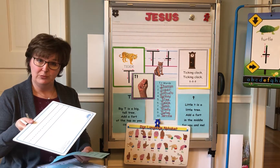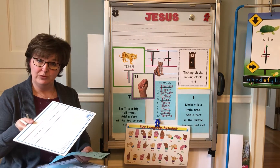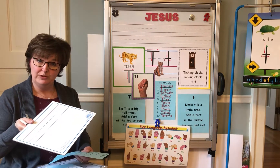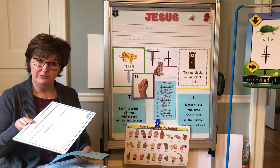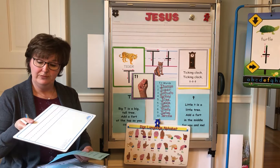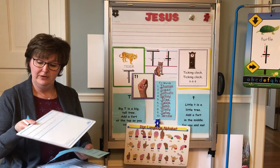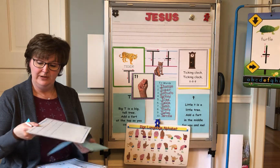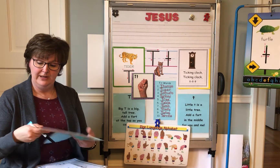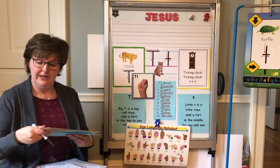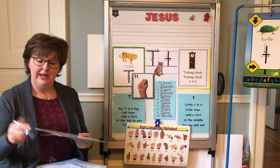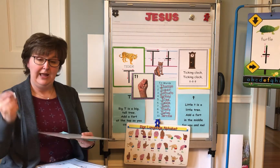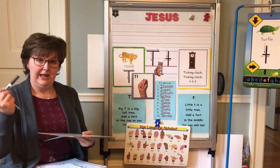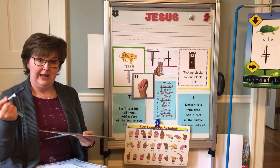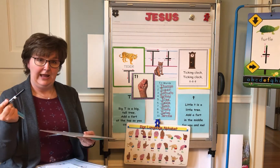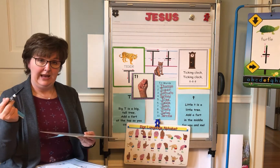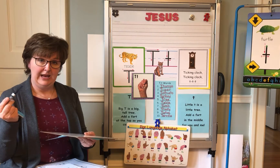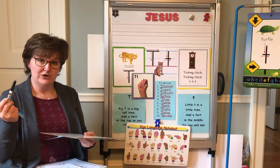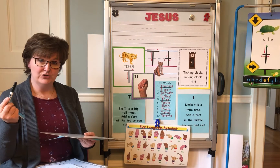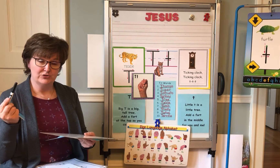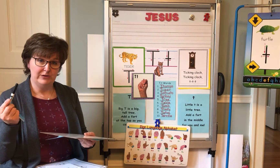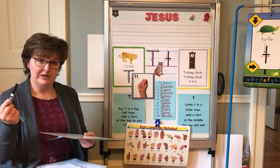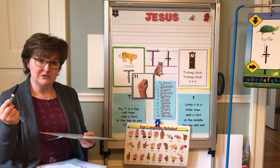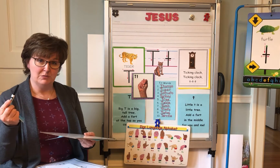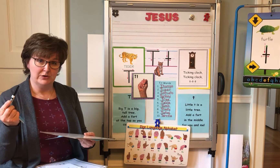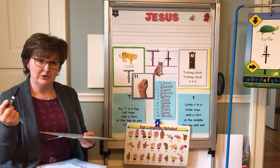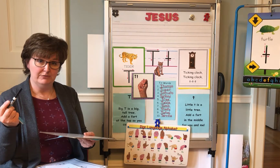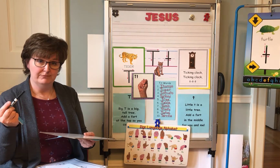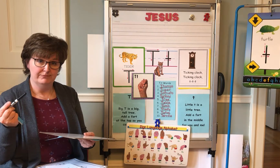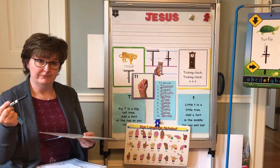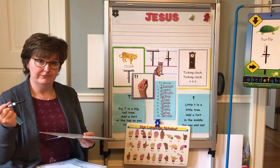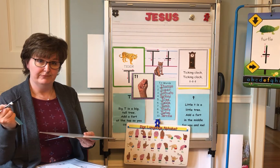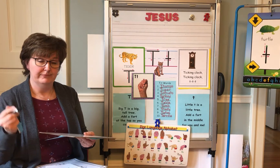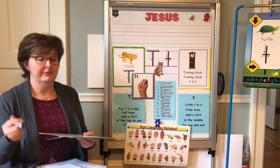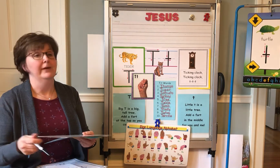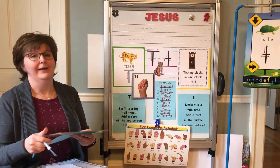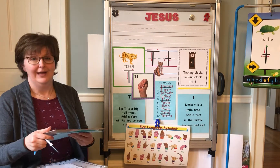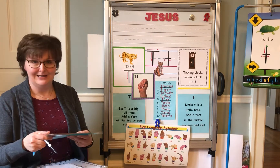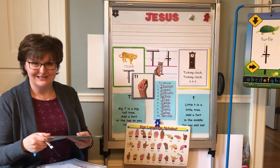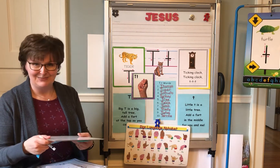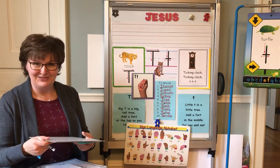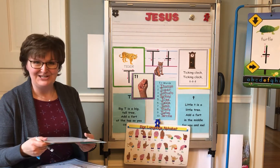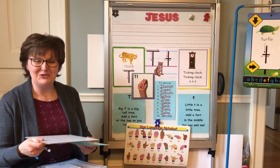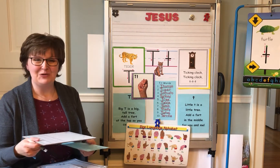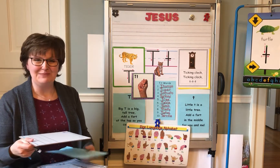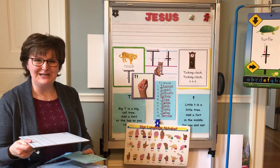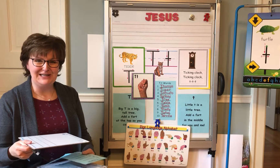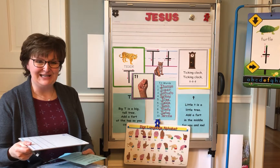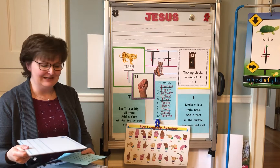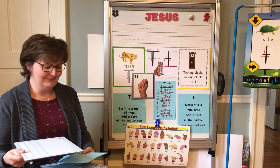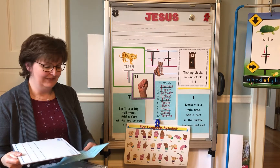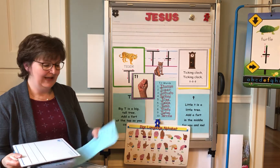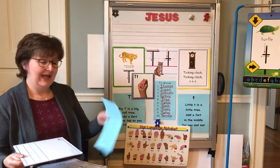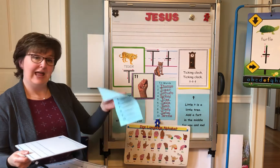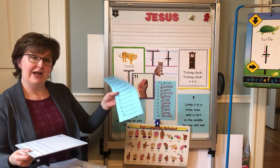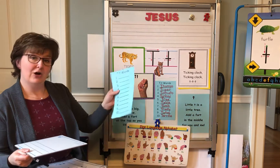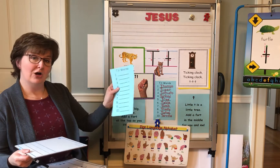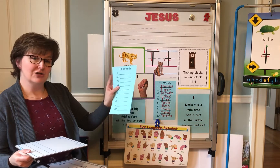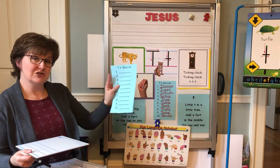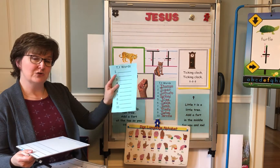board and your dry erase marker and something to wipe it clean, and also your